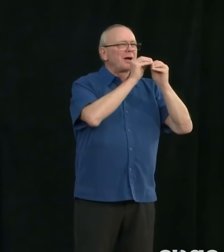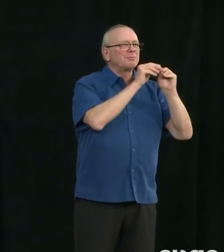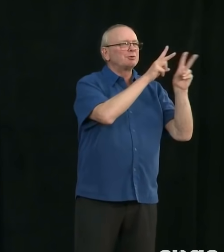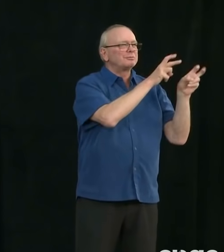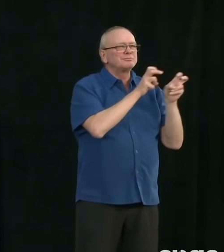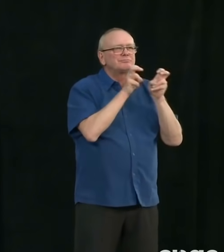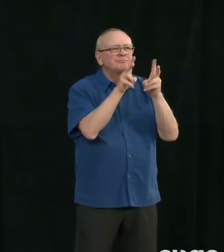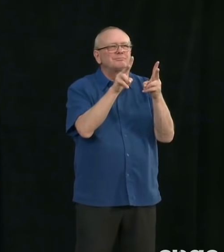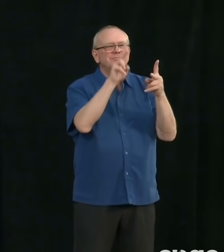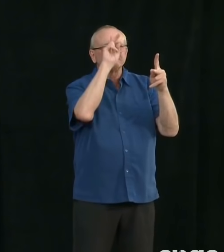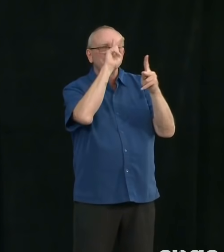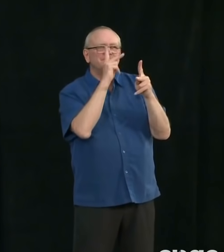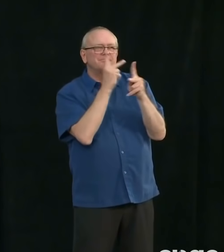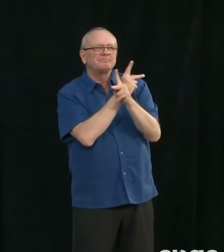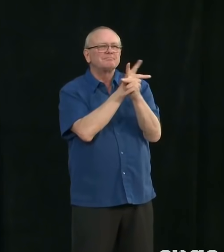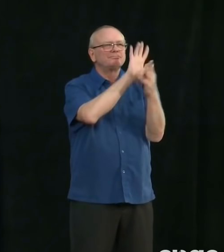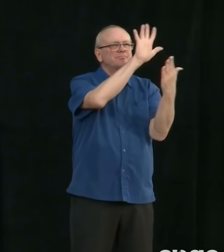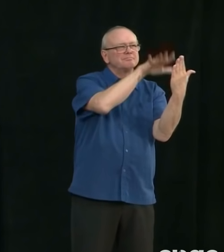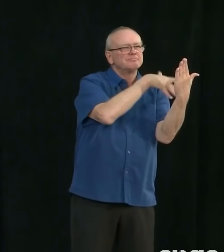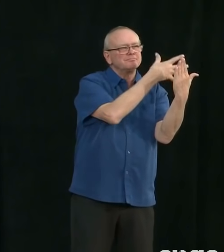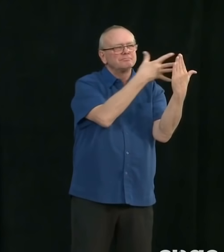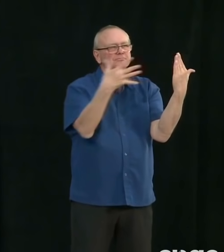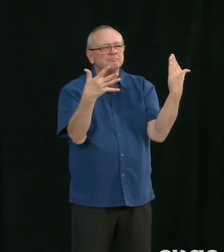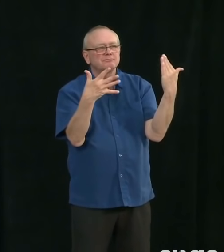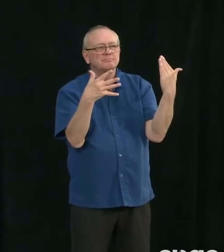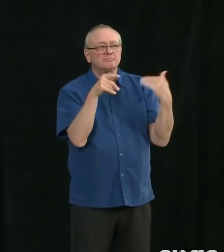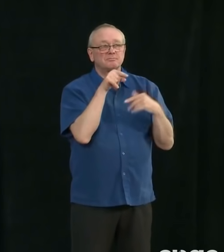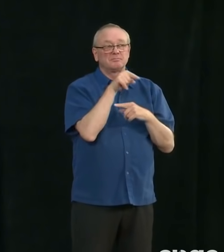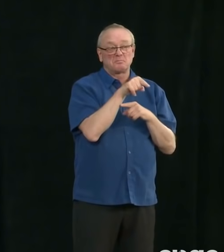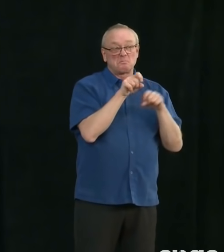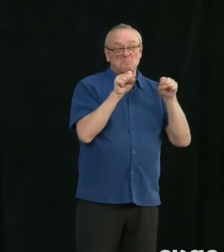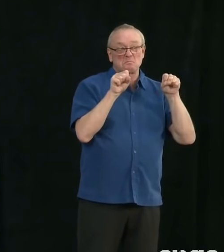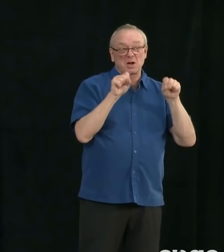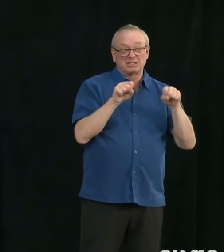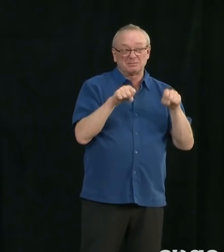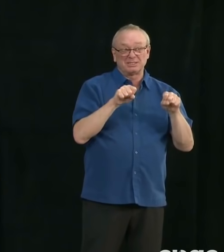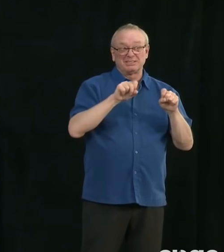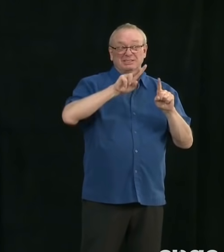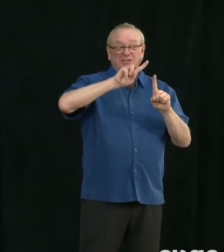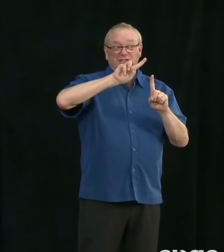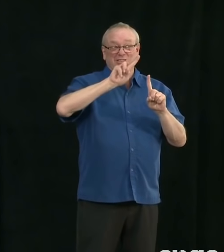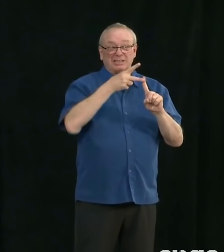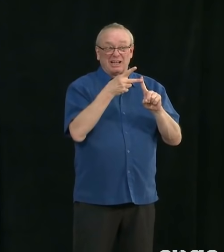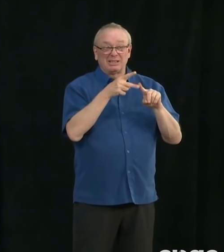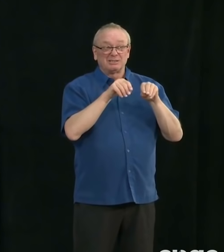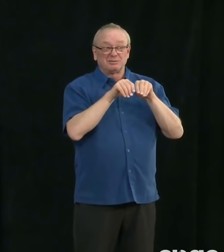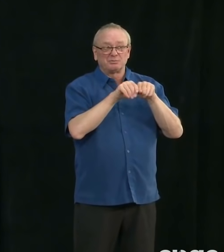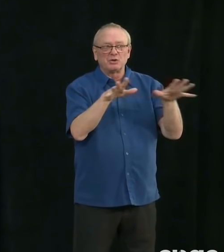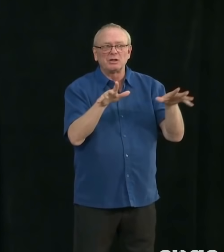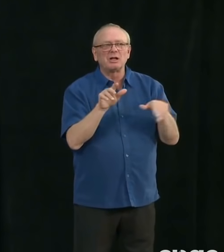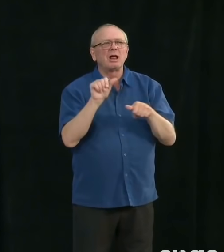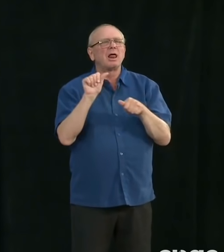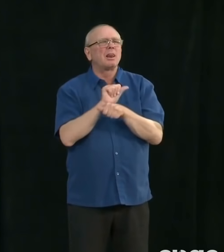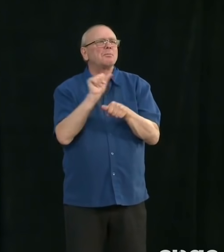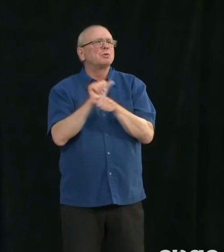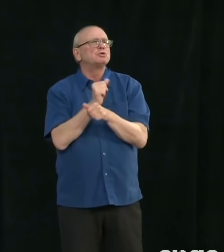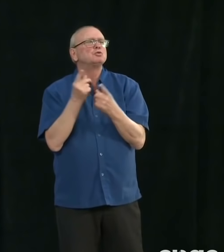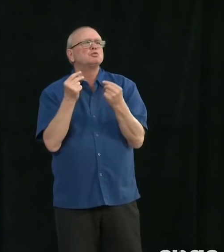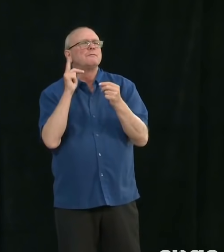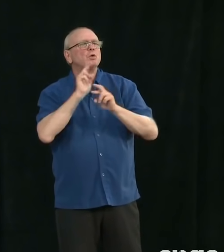Sure. So I don't have the specific information about Edmonton. We can go back and check. But I know that sometimes when we have cases